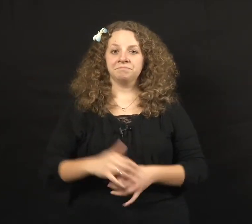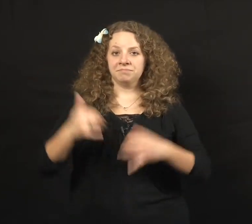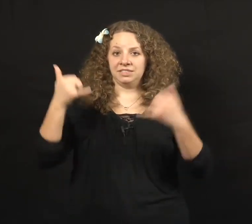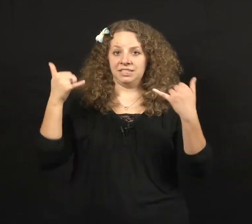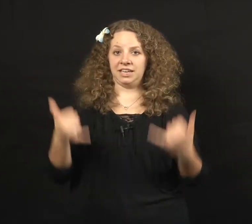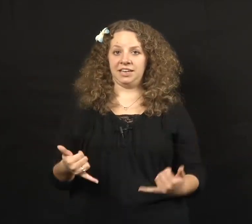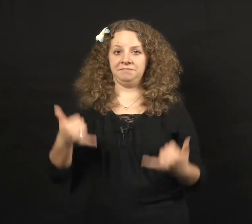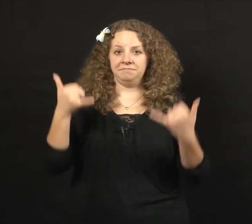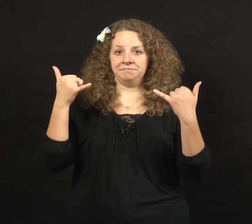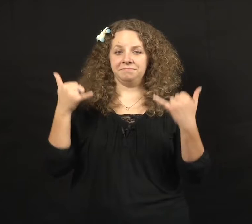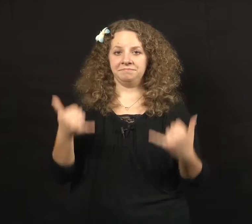Today,